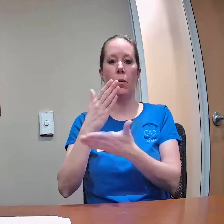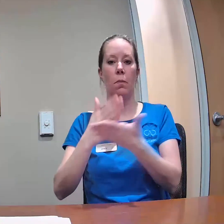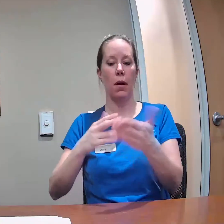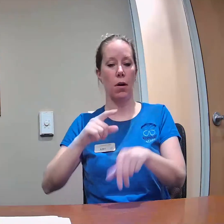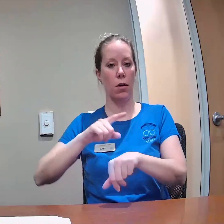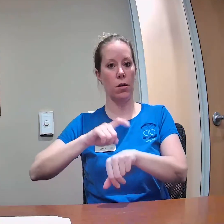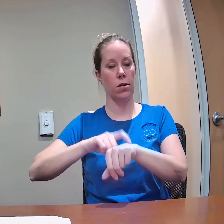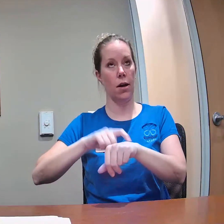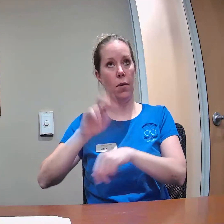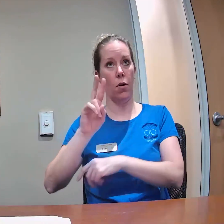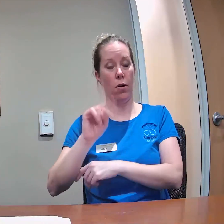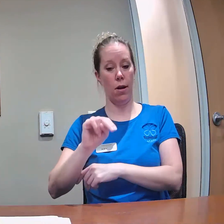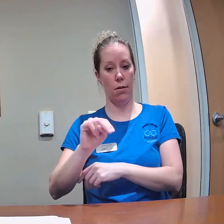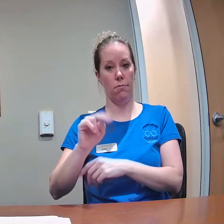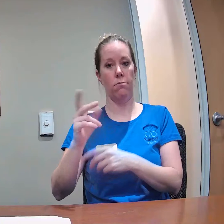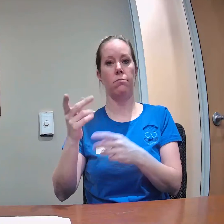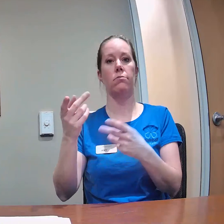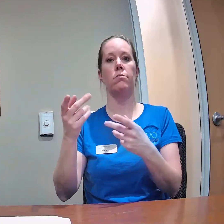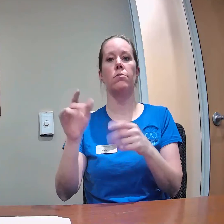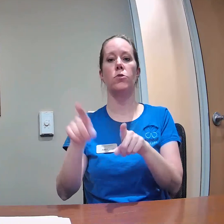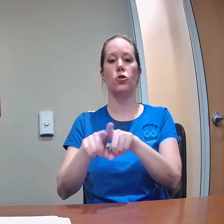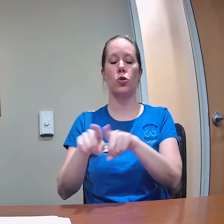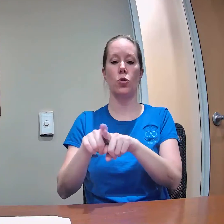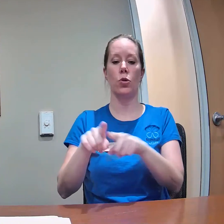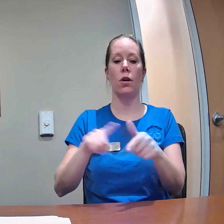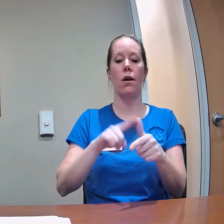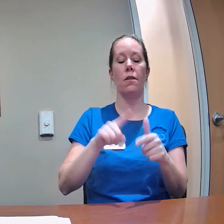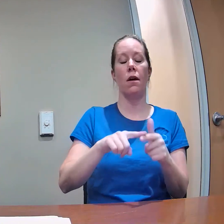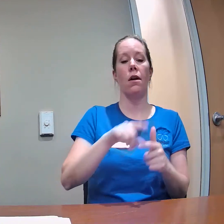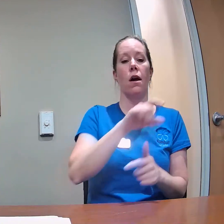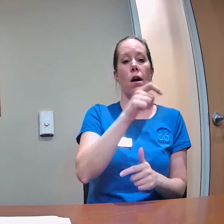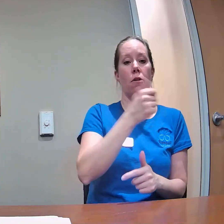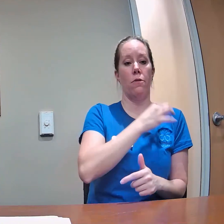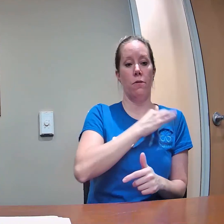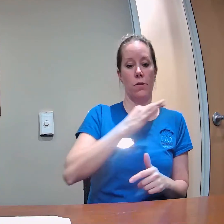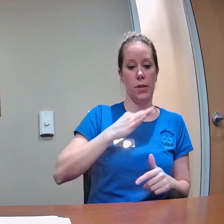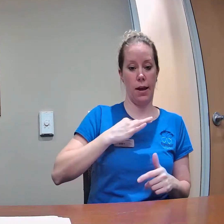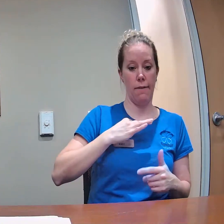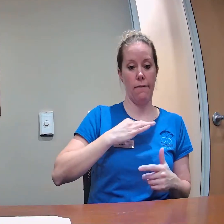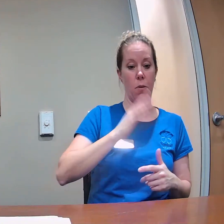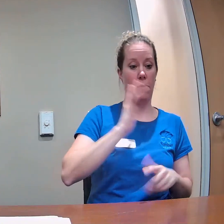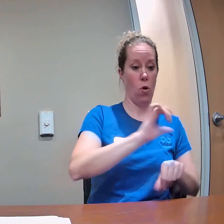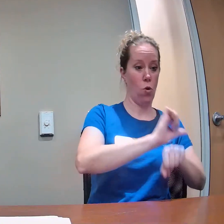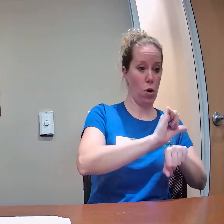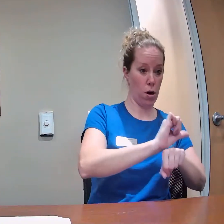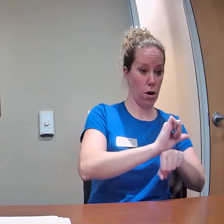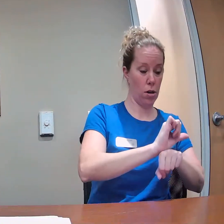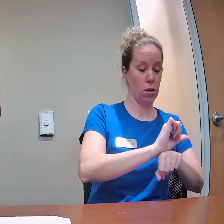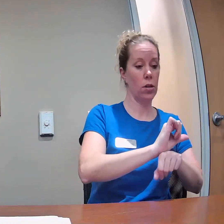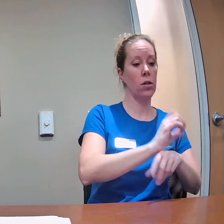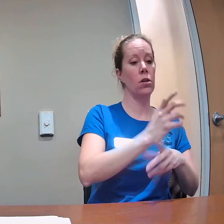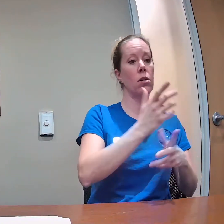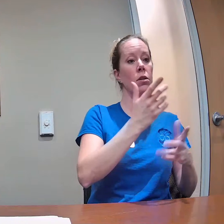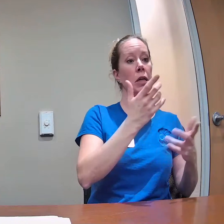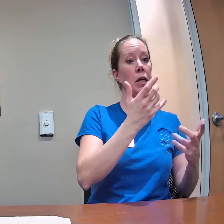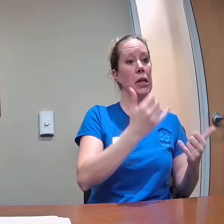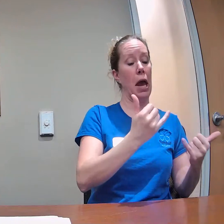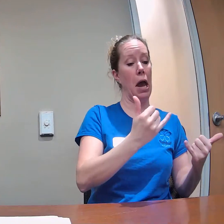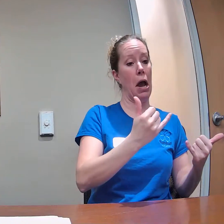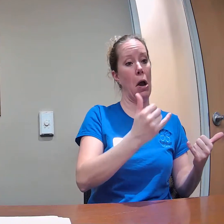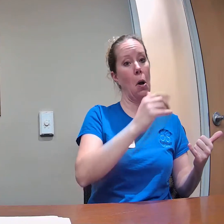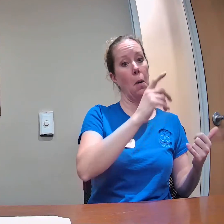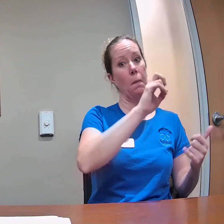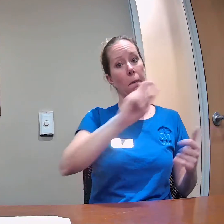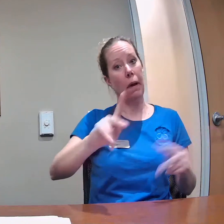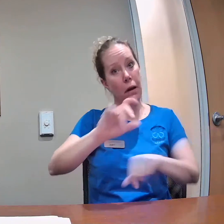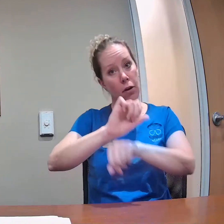RN position, and we have a staff who was previously here who's interested in returning. So we're hoping that she will take that line.